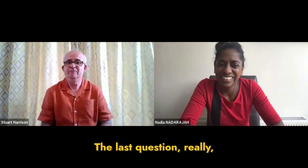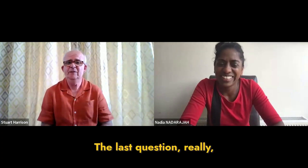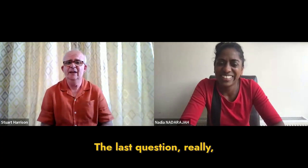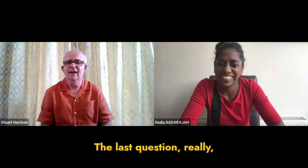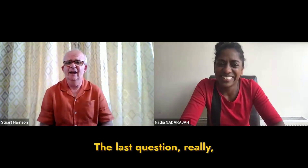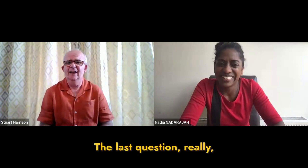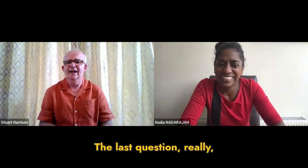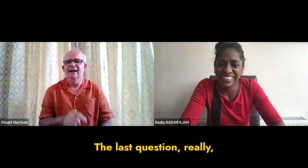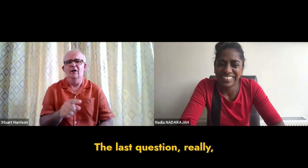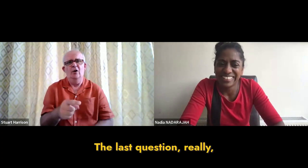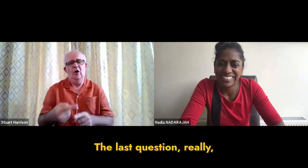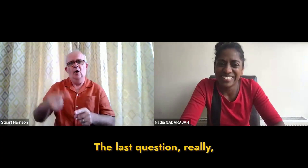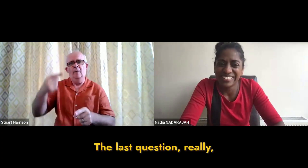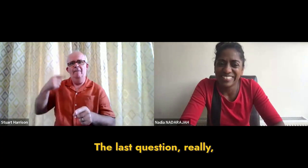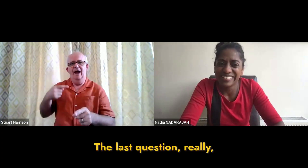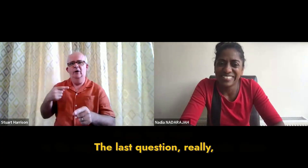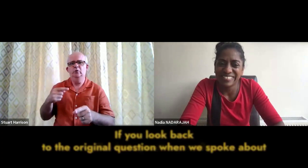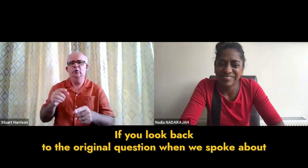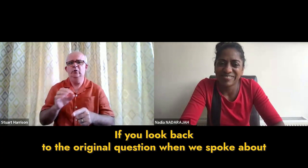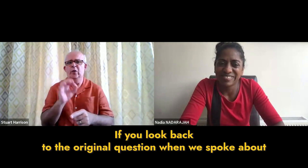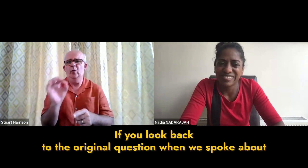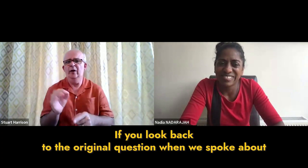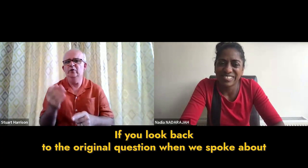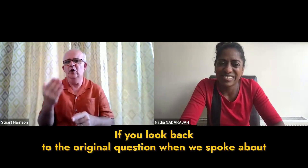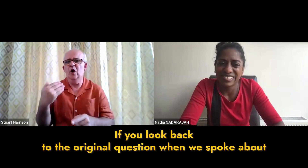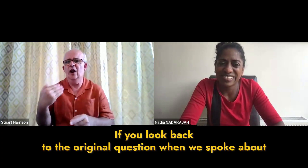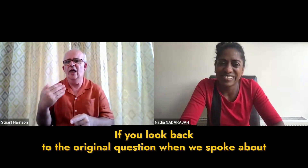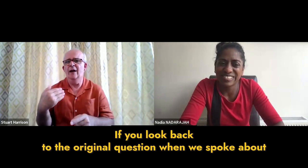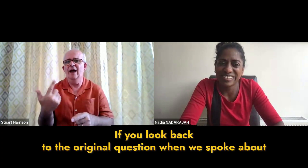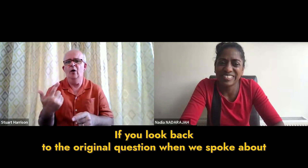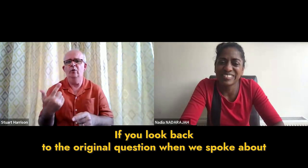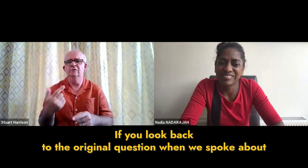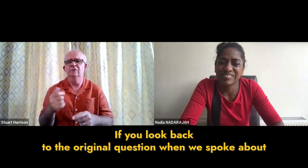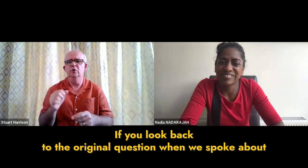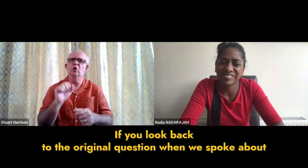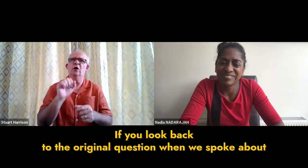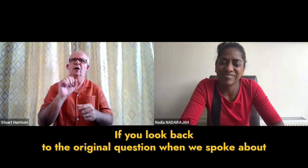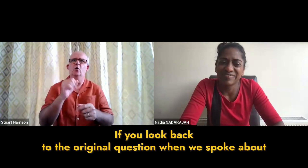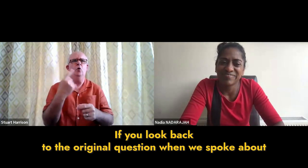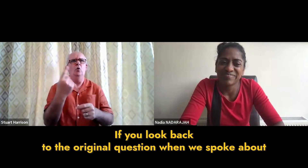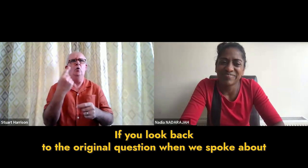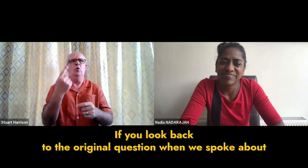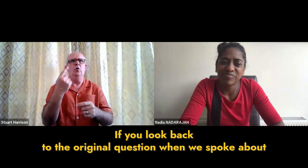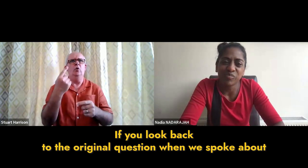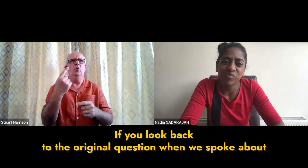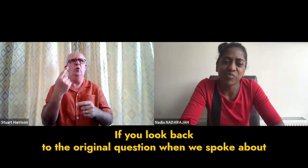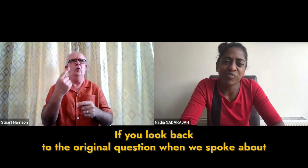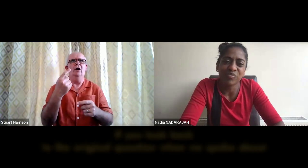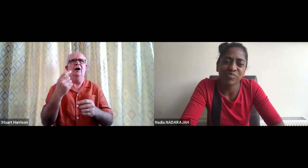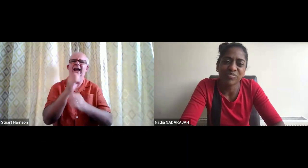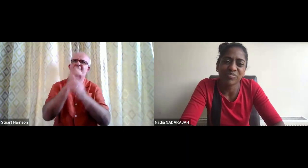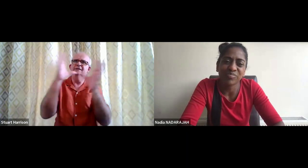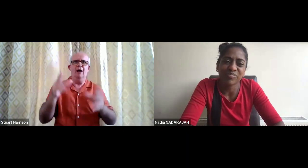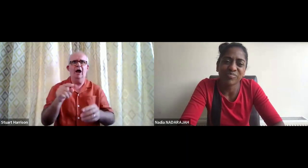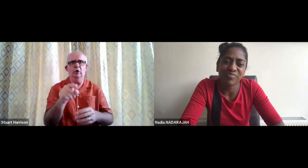The last question, really. If you look back to the original question when we spoke